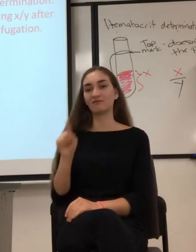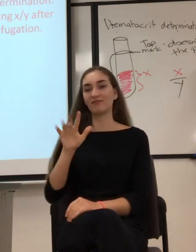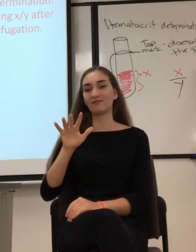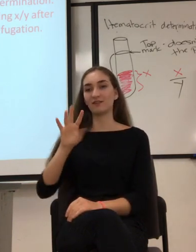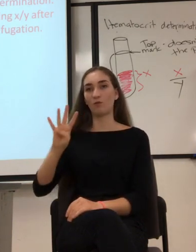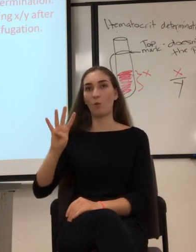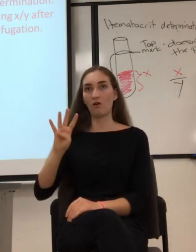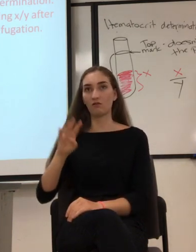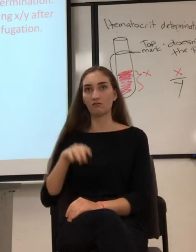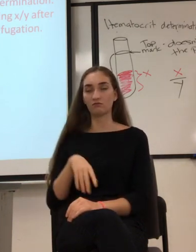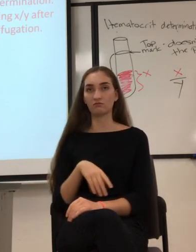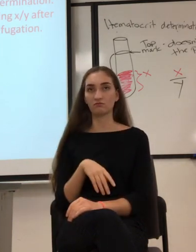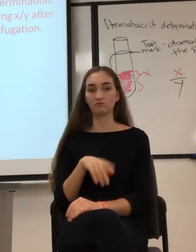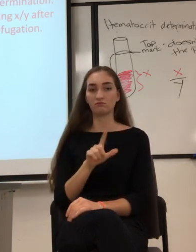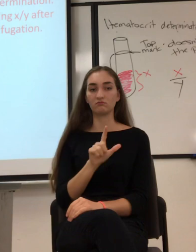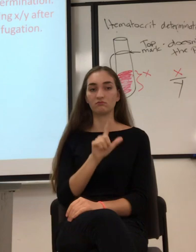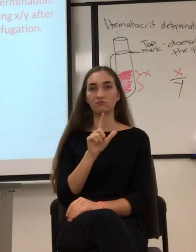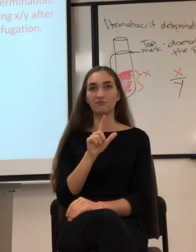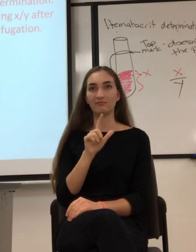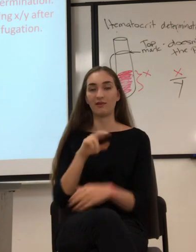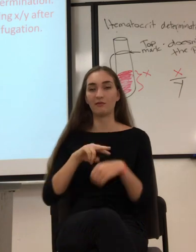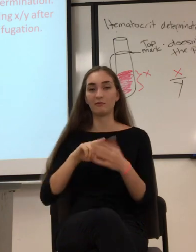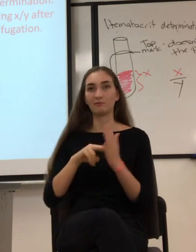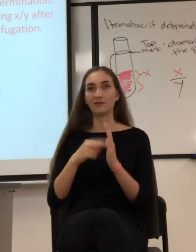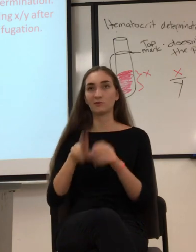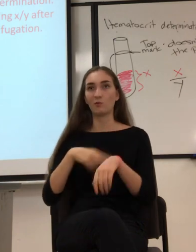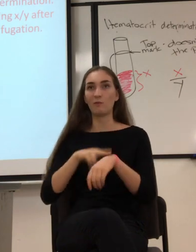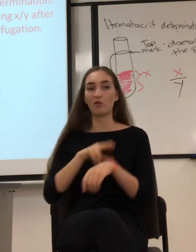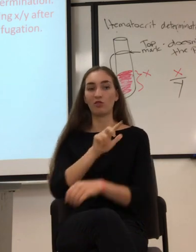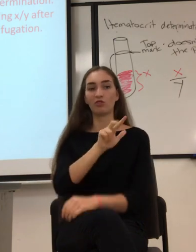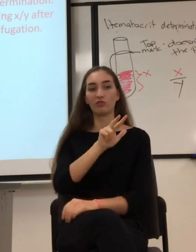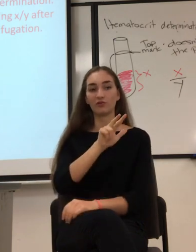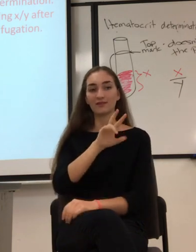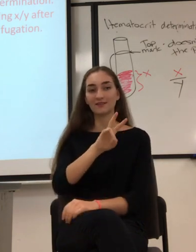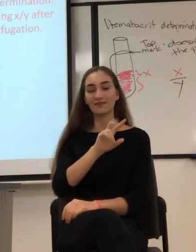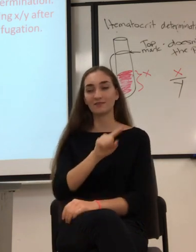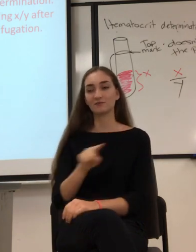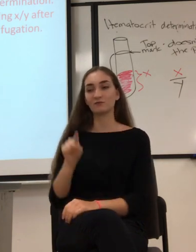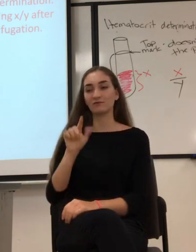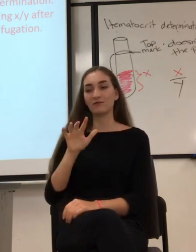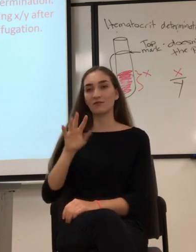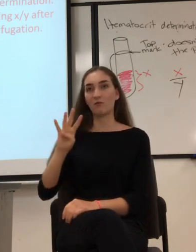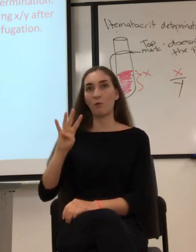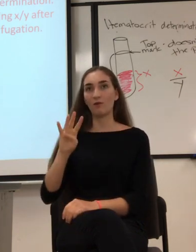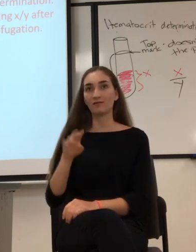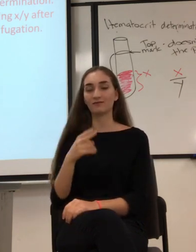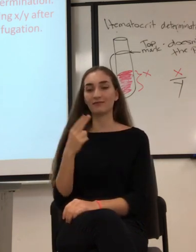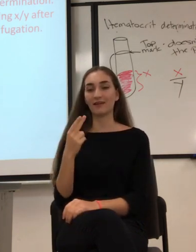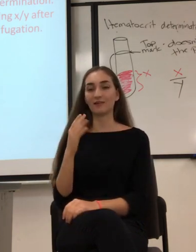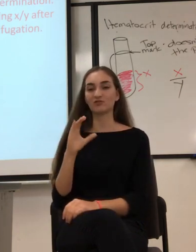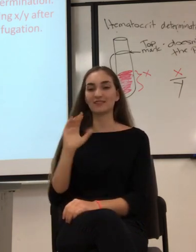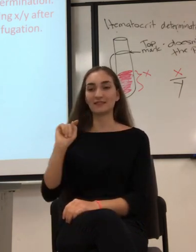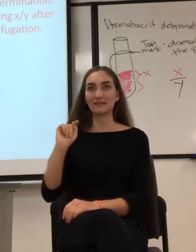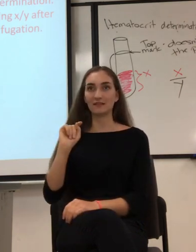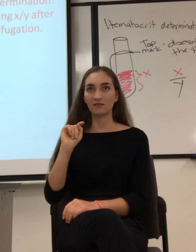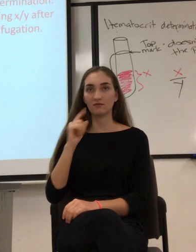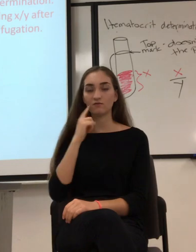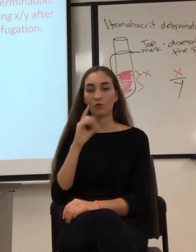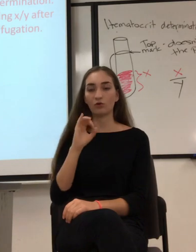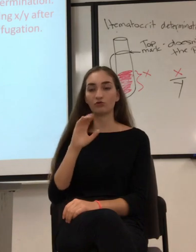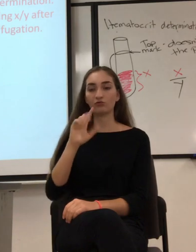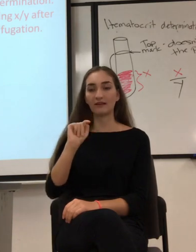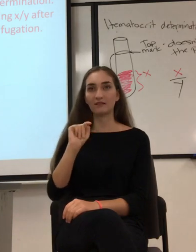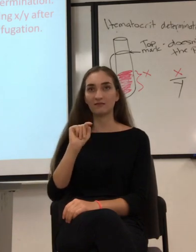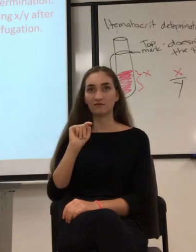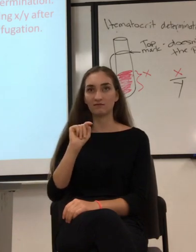NL is normal, 37 to 54. HCT, that's kind of the normal range for crit. This is the